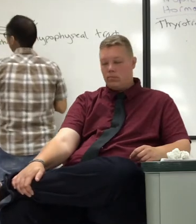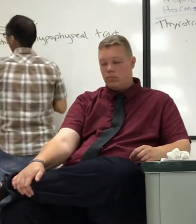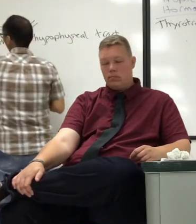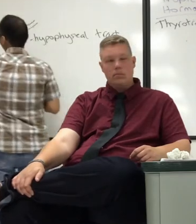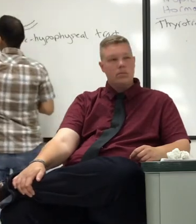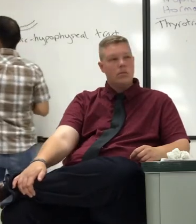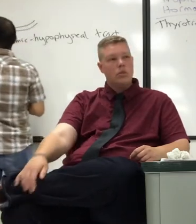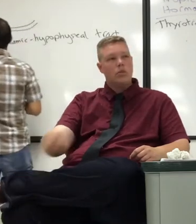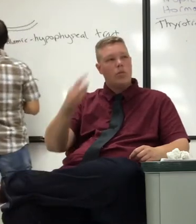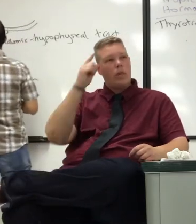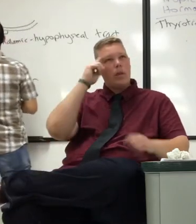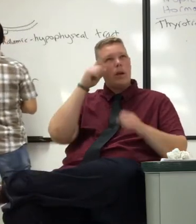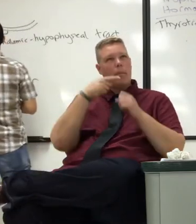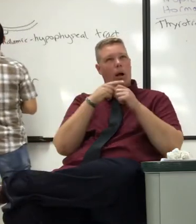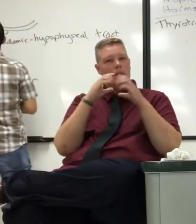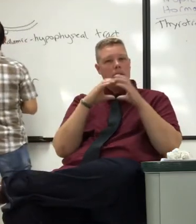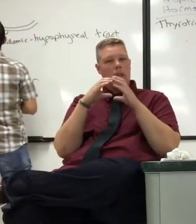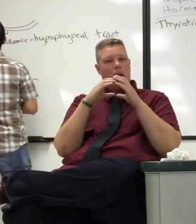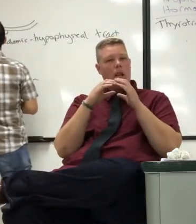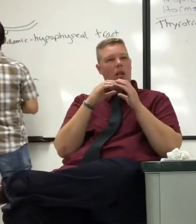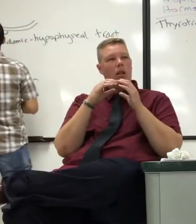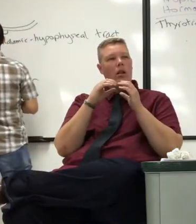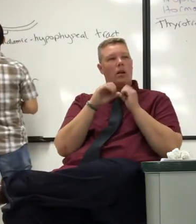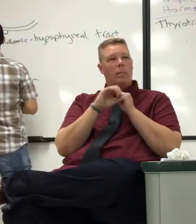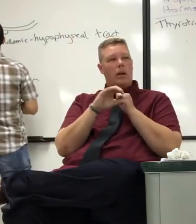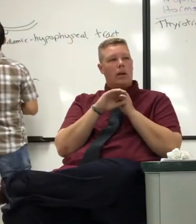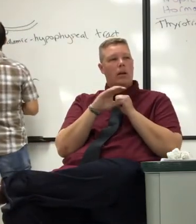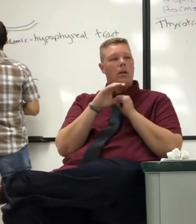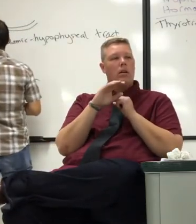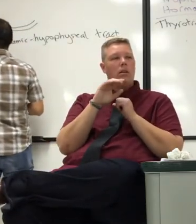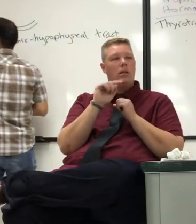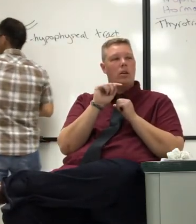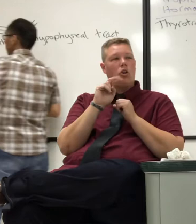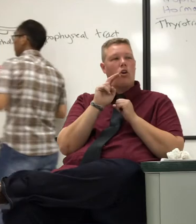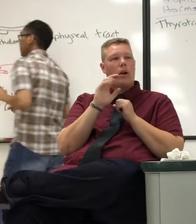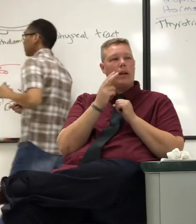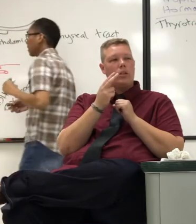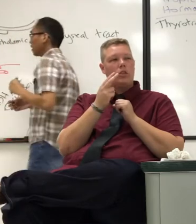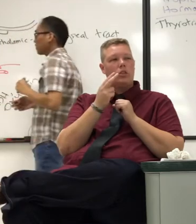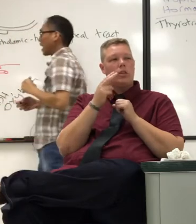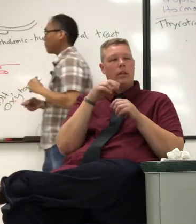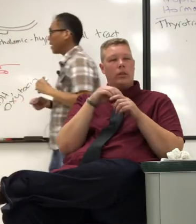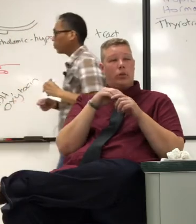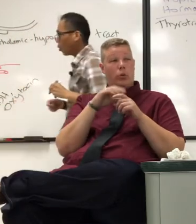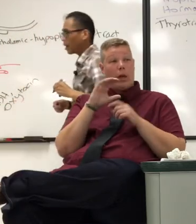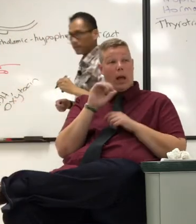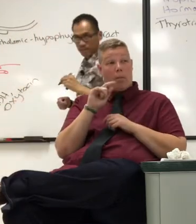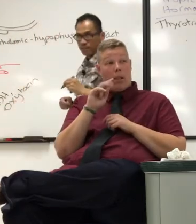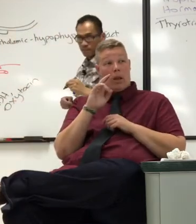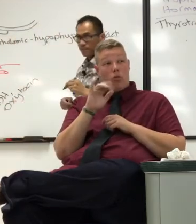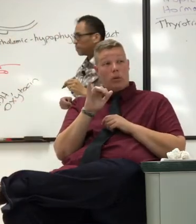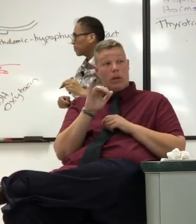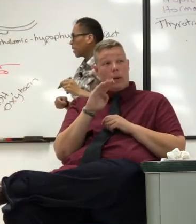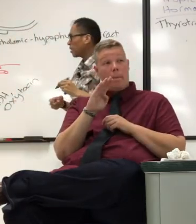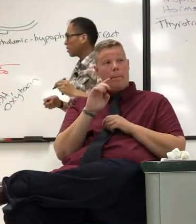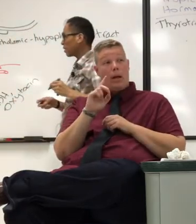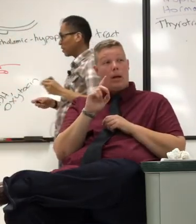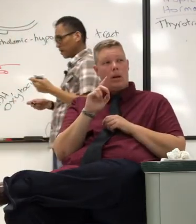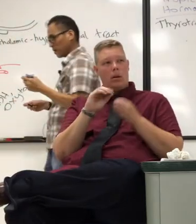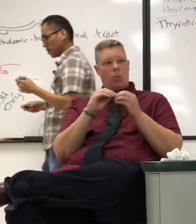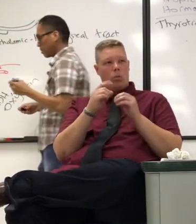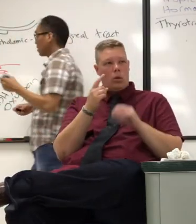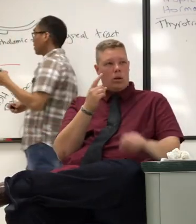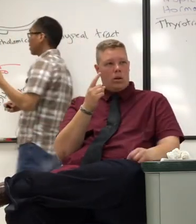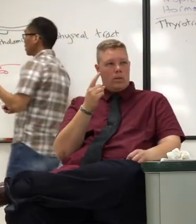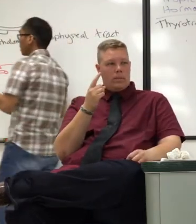So imagine TRH is being secreted into the capillary bed of cap bed 1, okay?